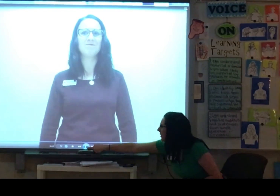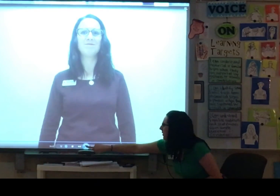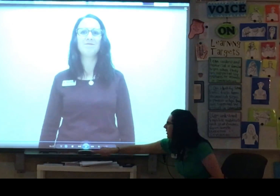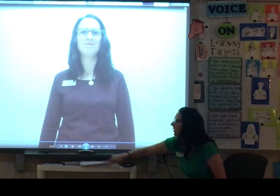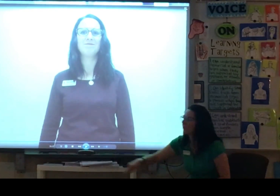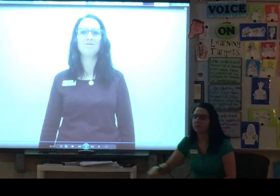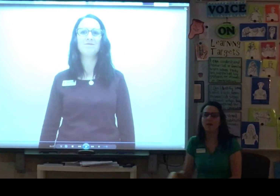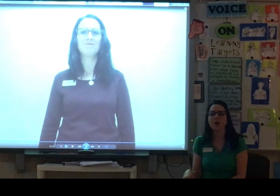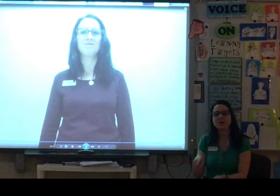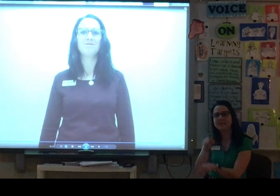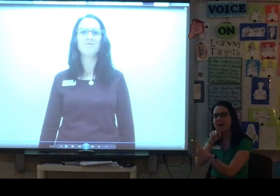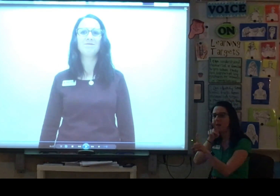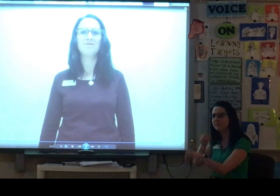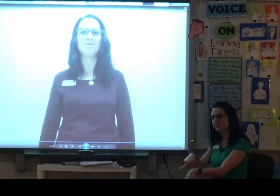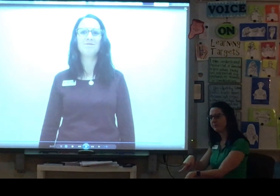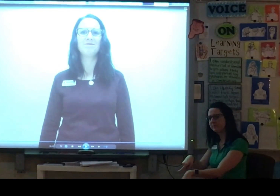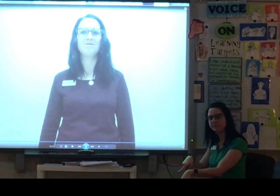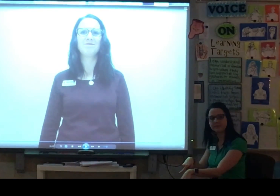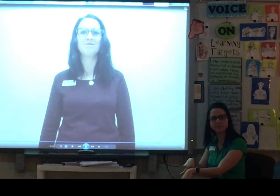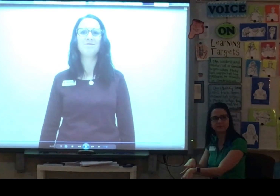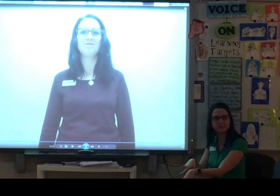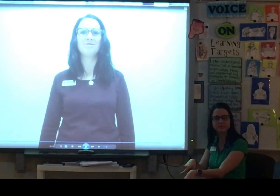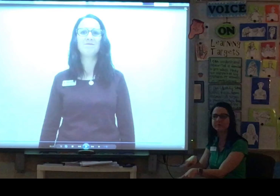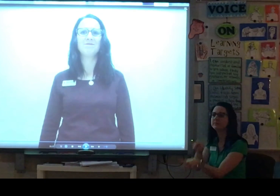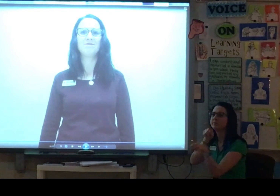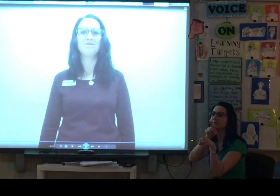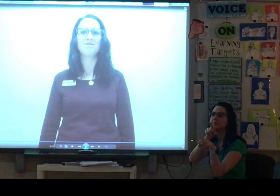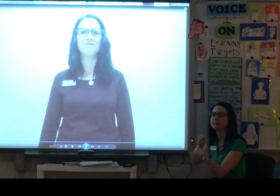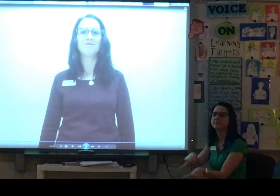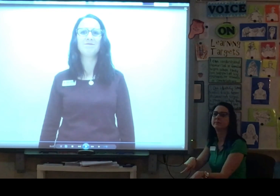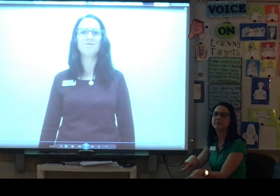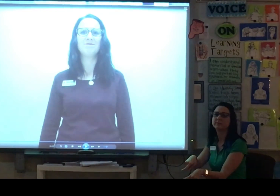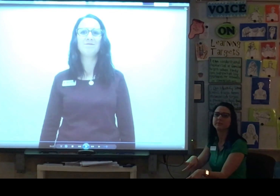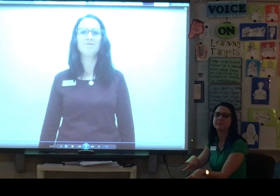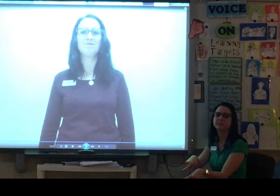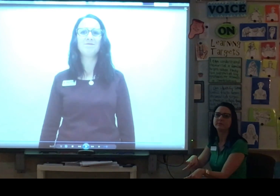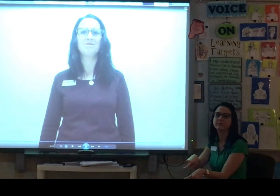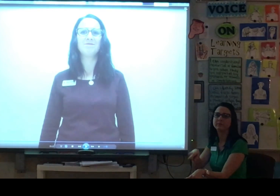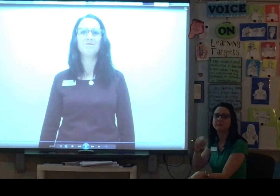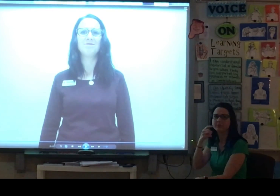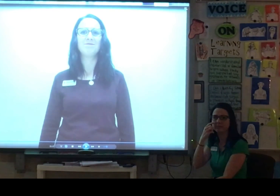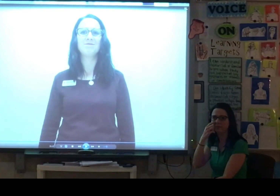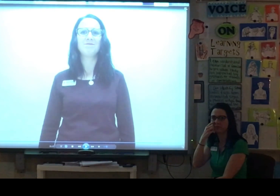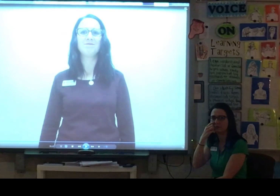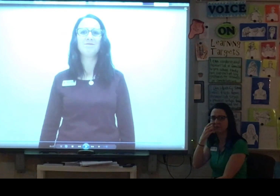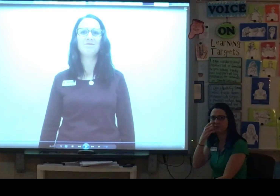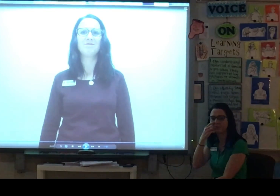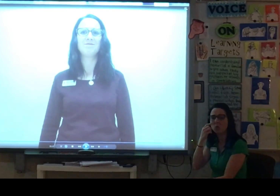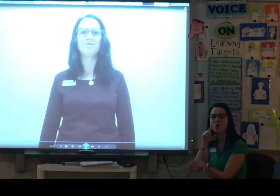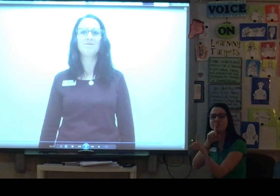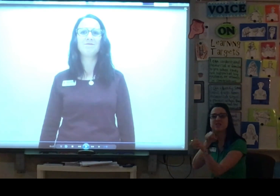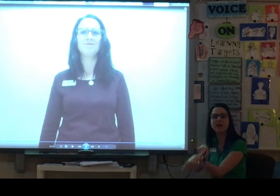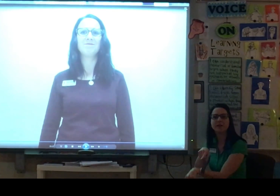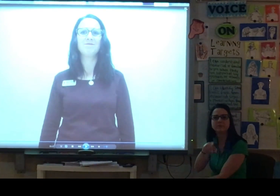go. Alright, what's that? I know what it is. I Go. told you. Are we in the past? Like that one. No, it's not like